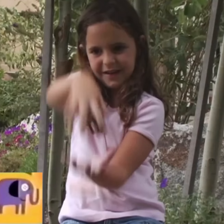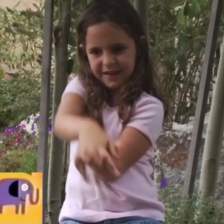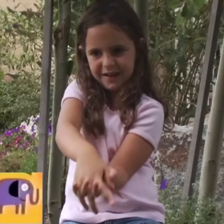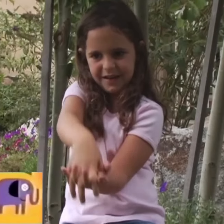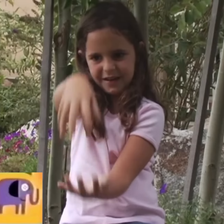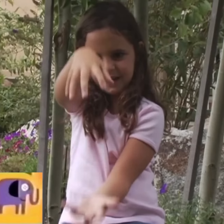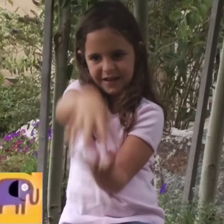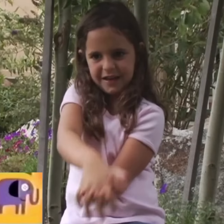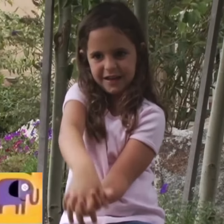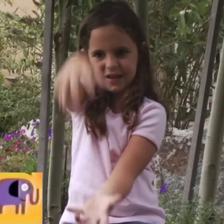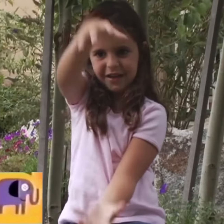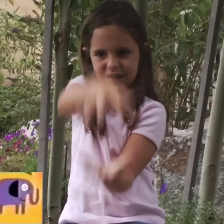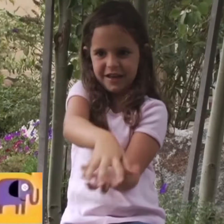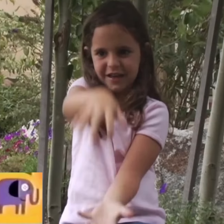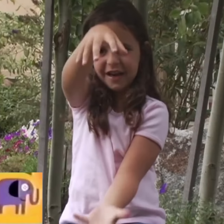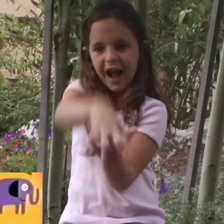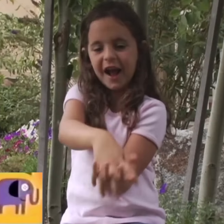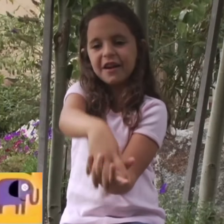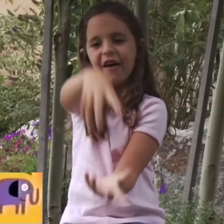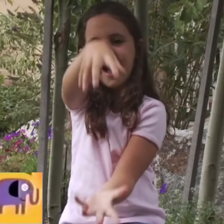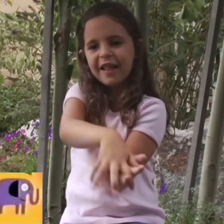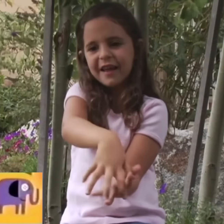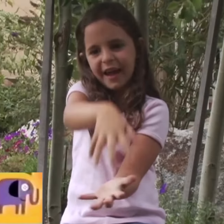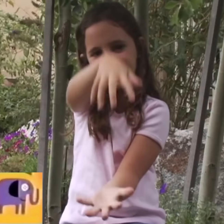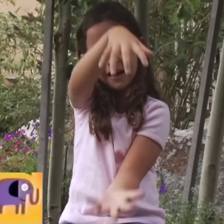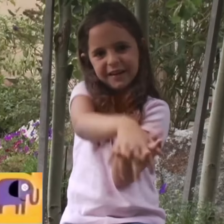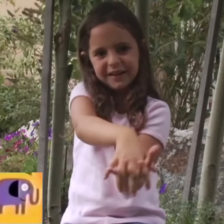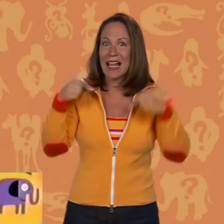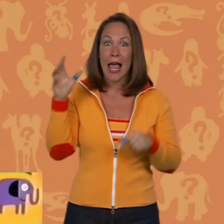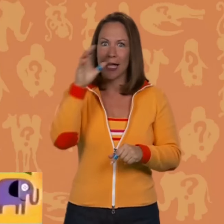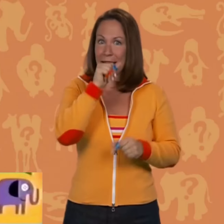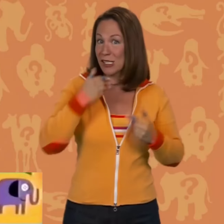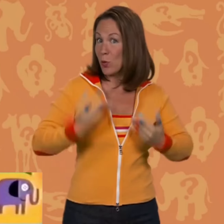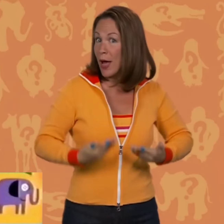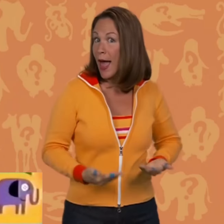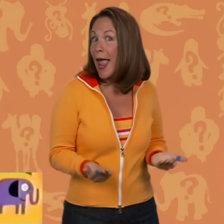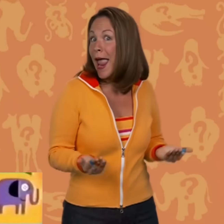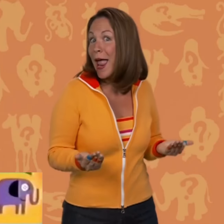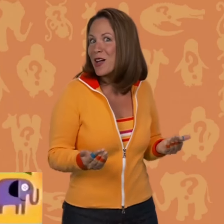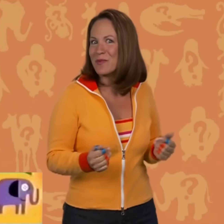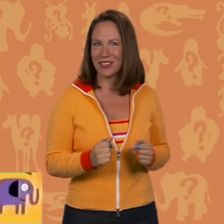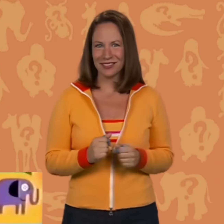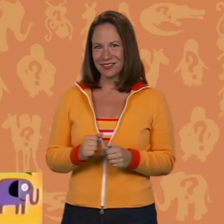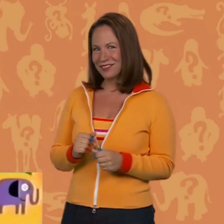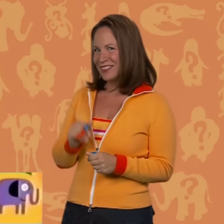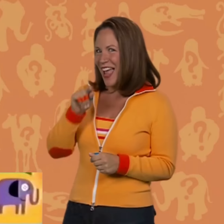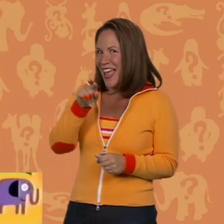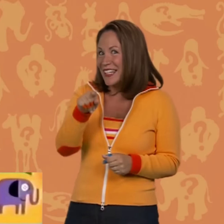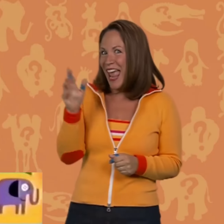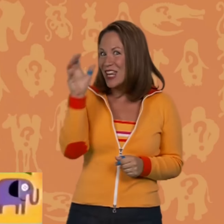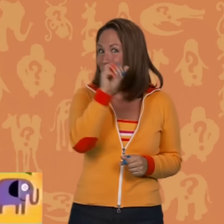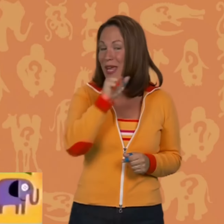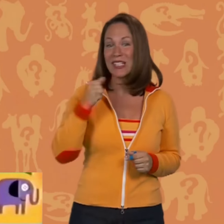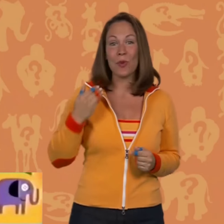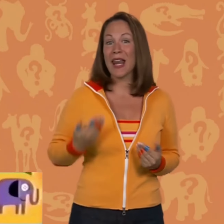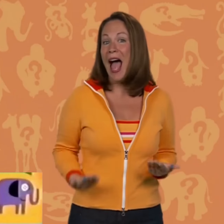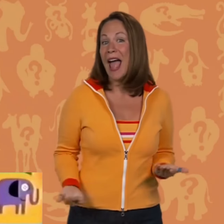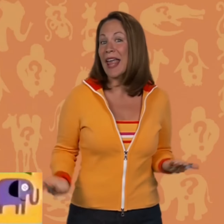I creep so slowly with a great big smile. Guess what I am? Can you guess what I